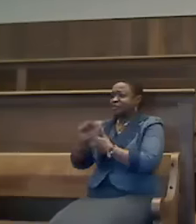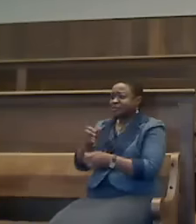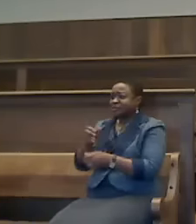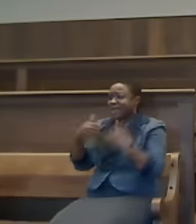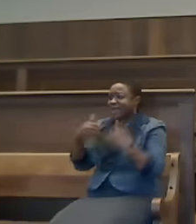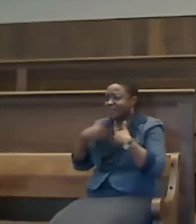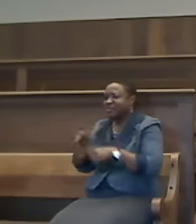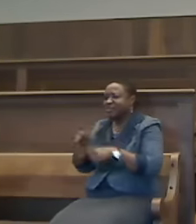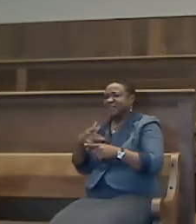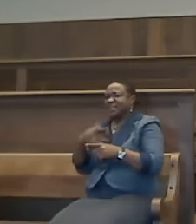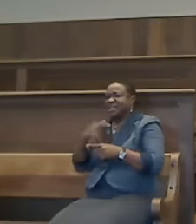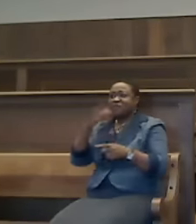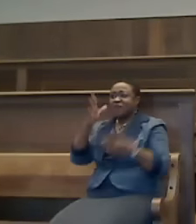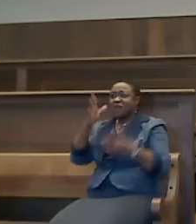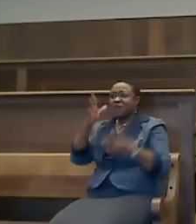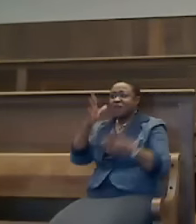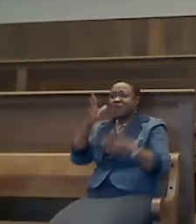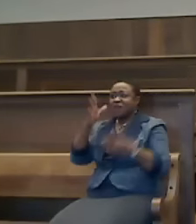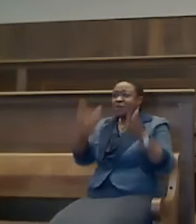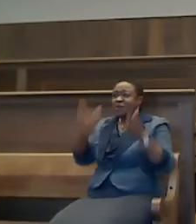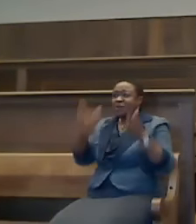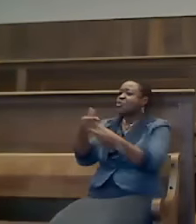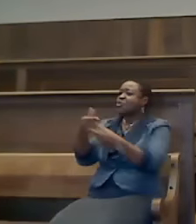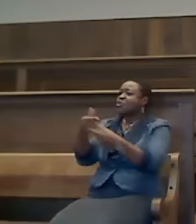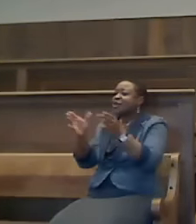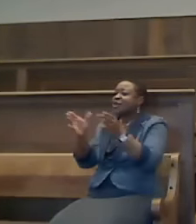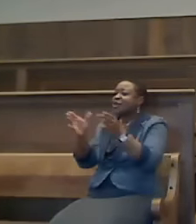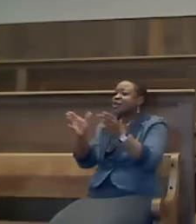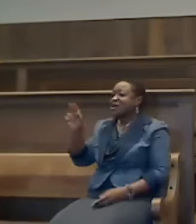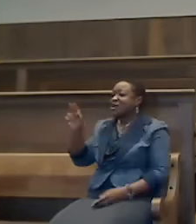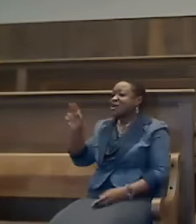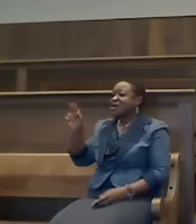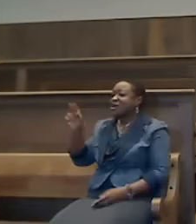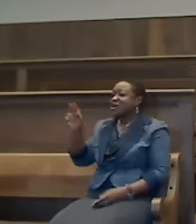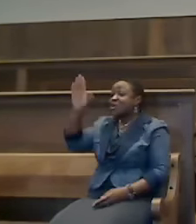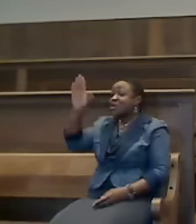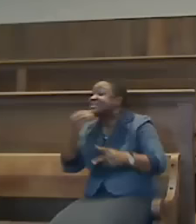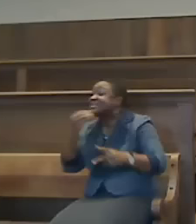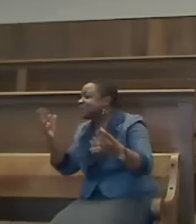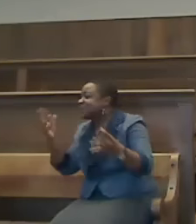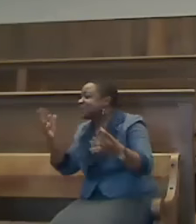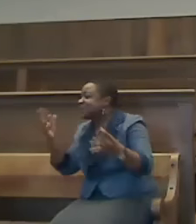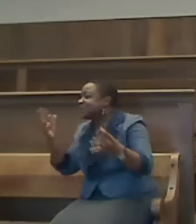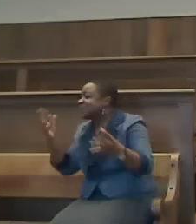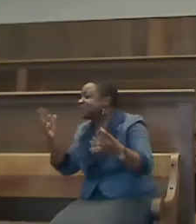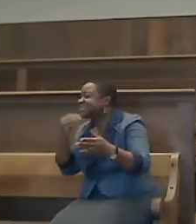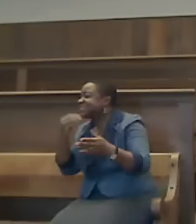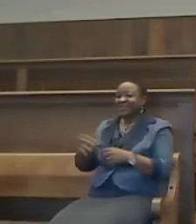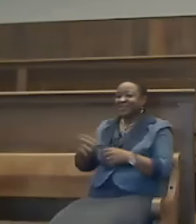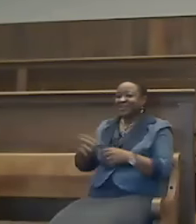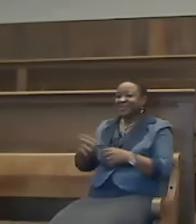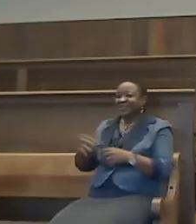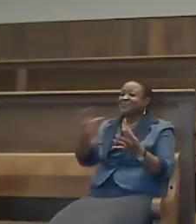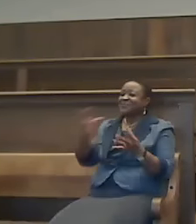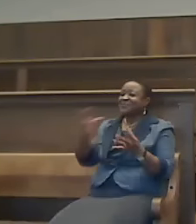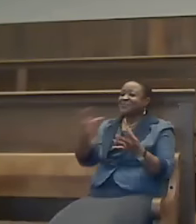the United States. How many people are gardeners? Ah, nearly everyone. How many people eat? Almost as many farmers